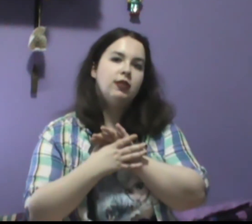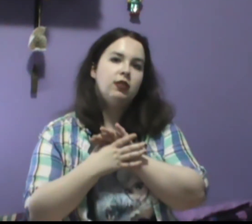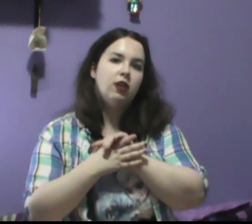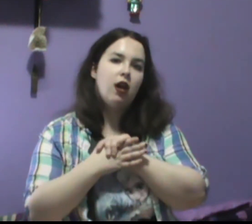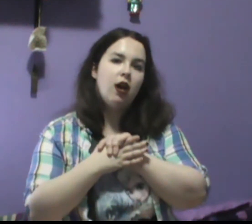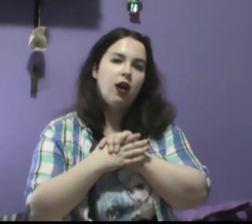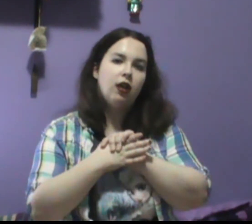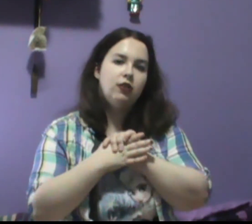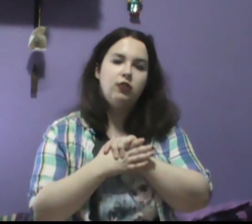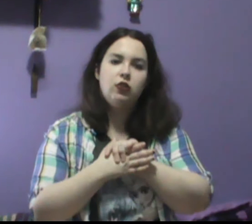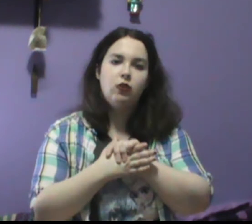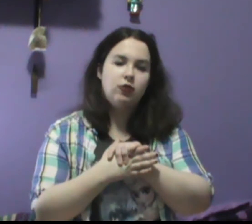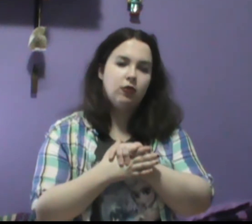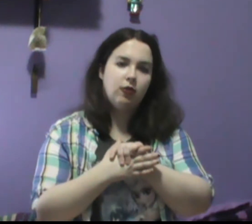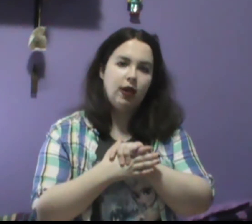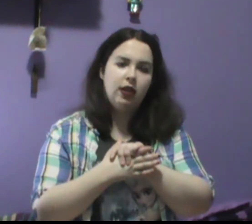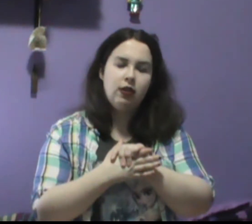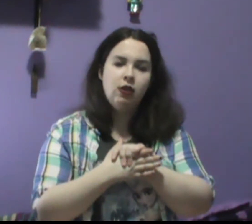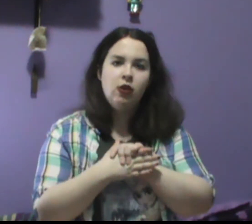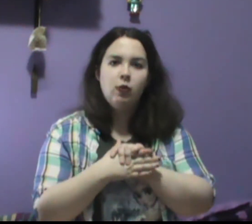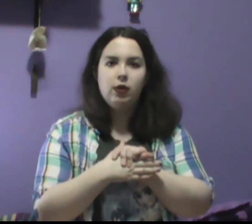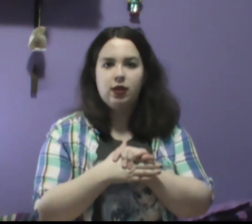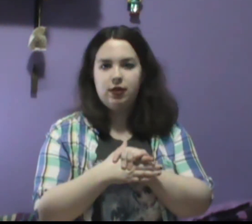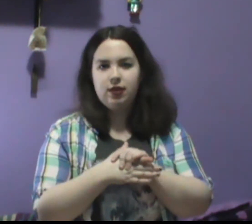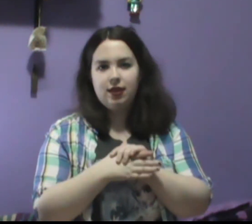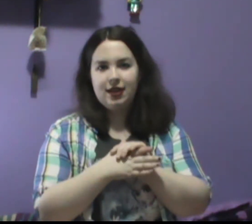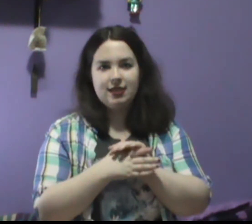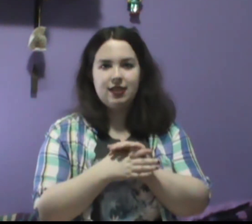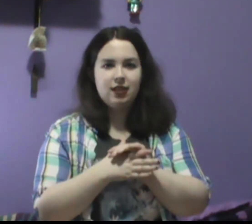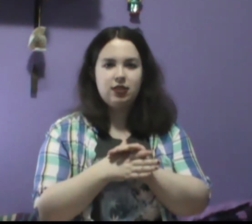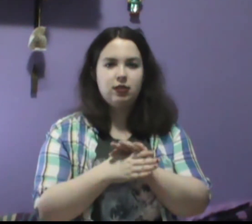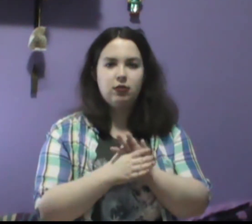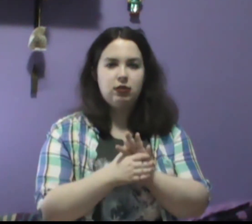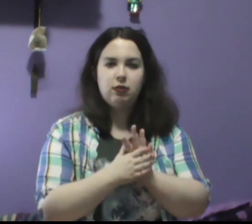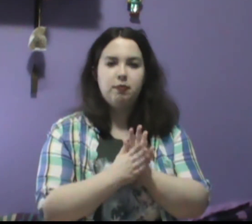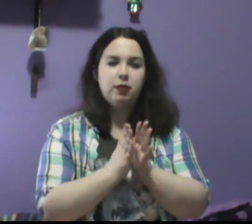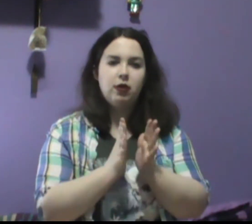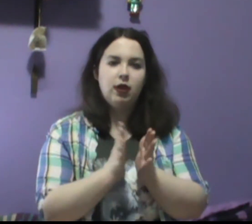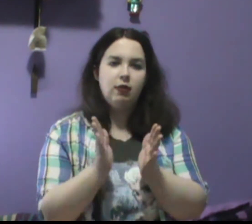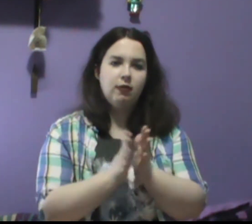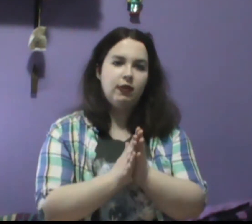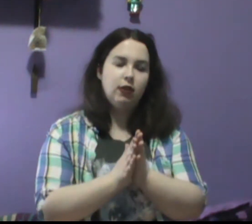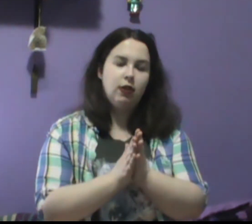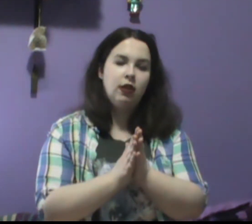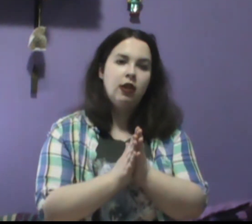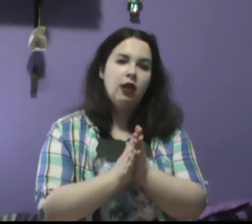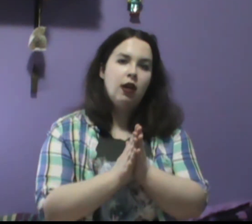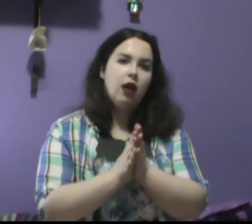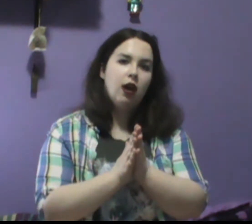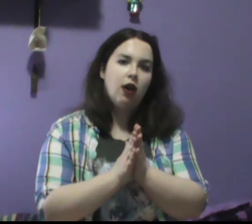was so great, with, like I said, that slow sort of burn and reveal